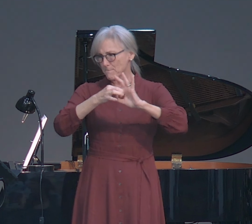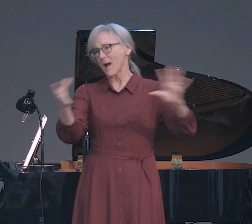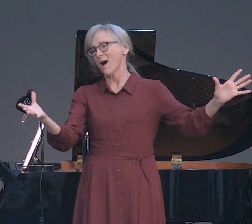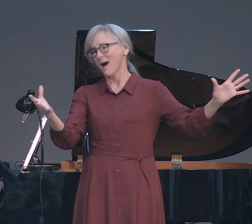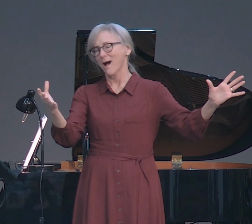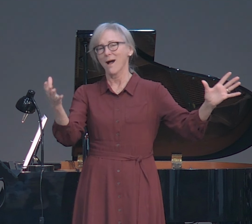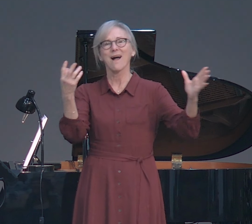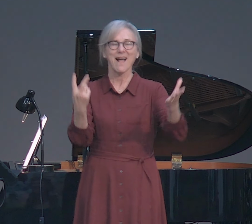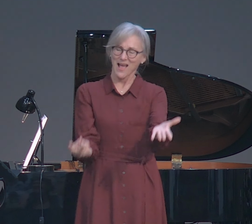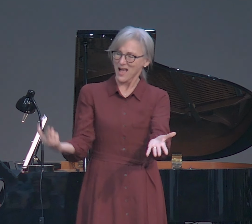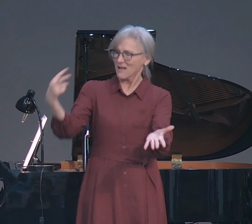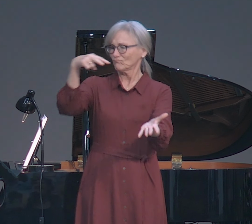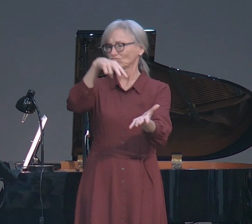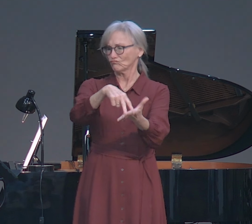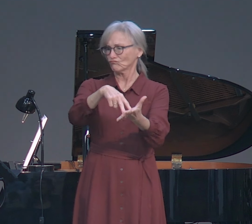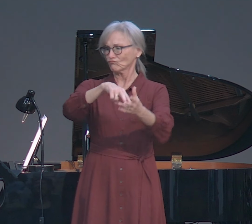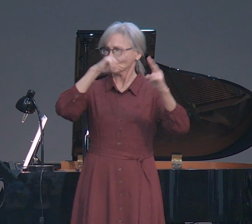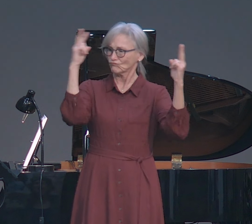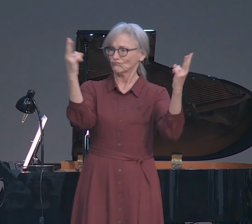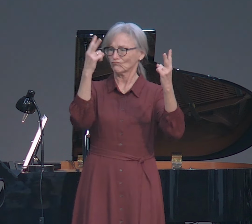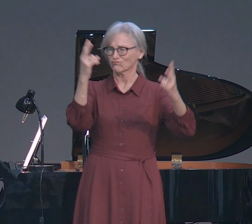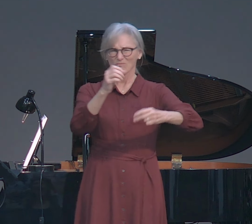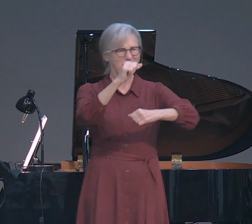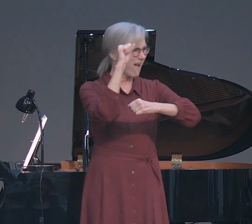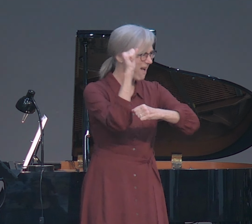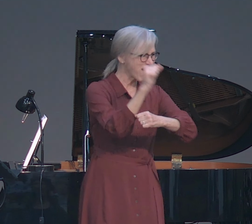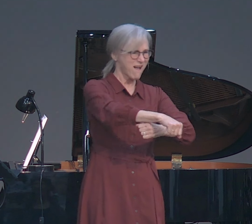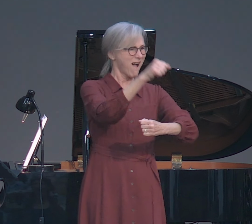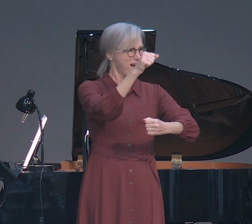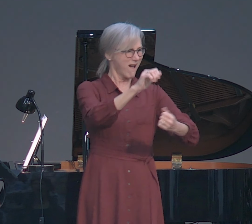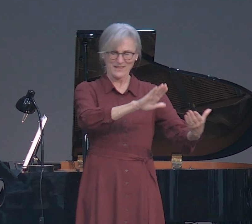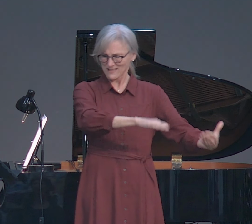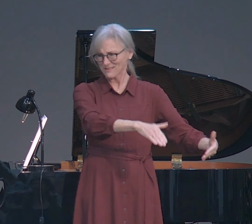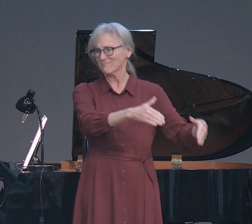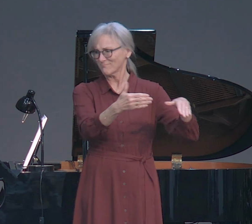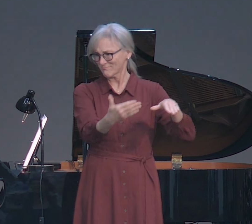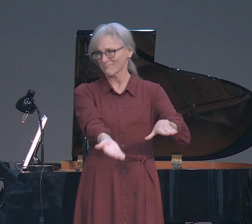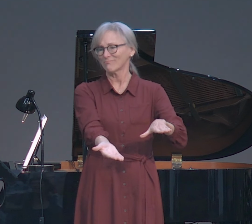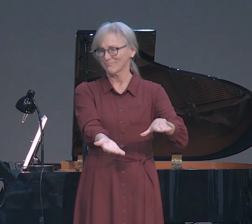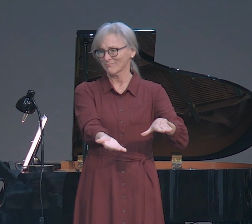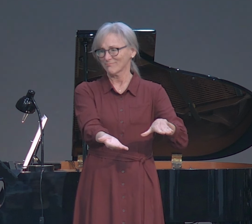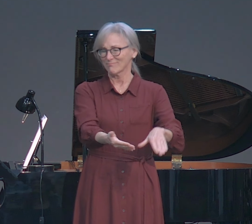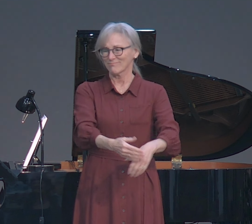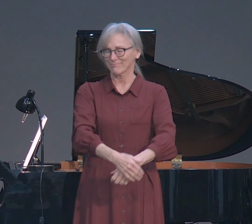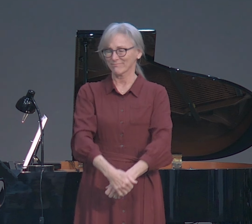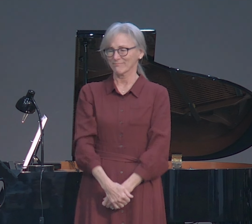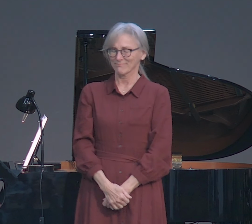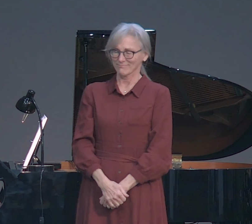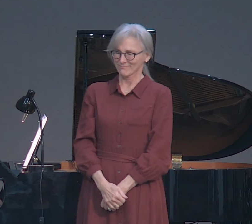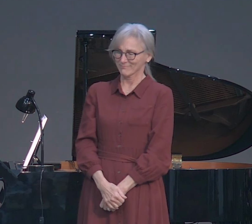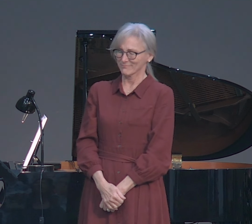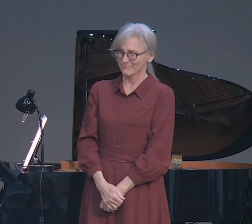and death, and rise triumphant from the grave.